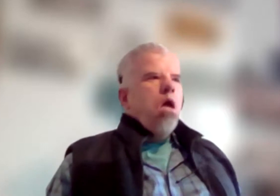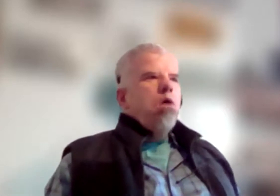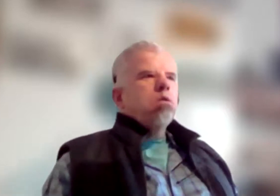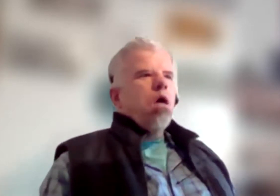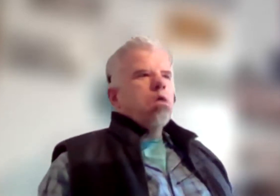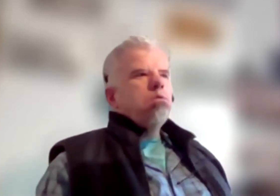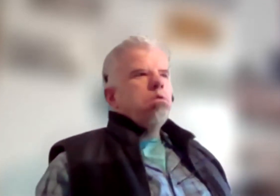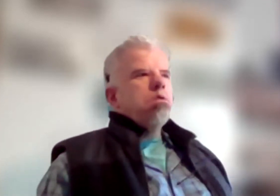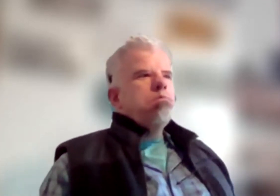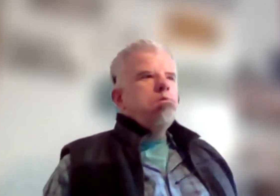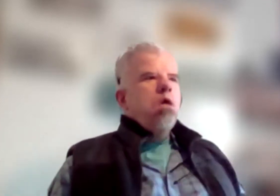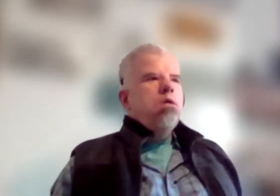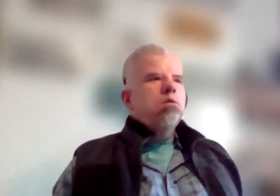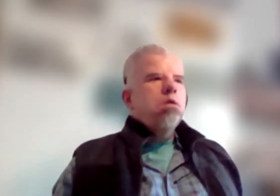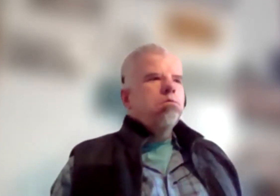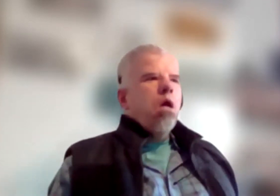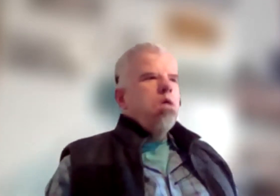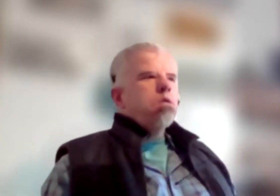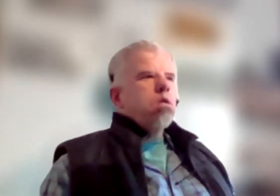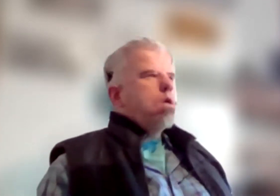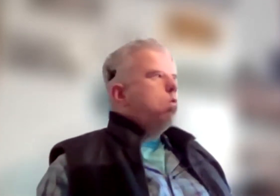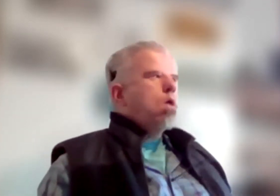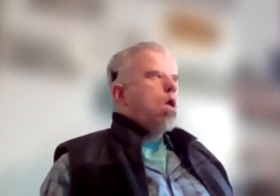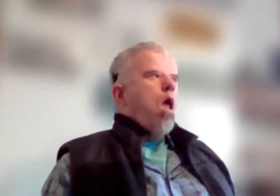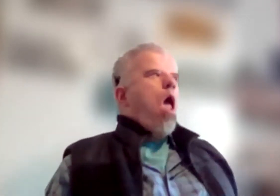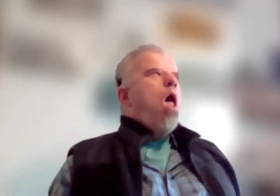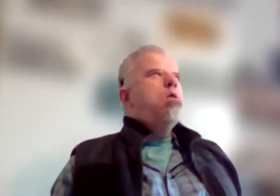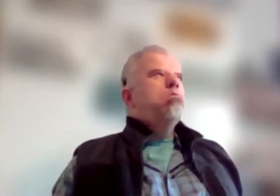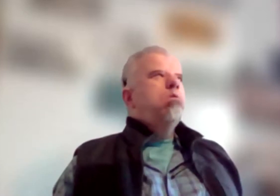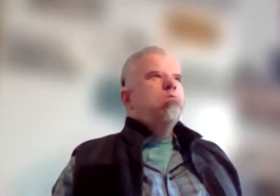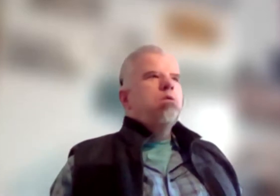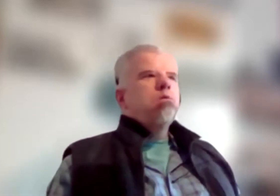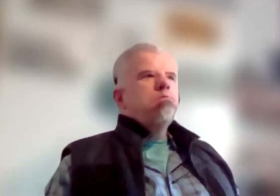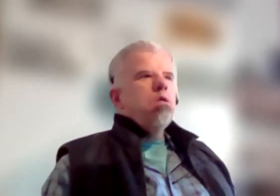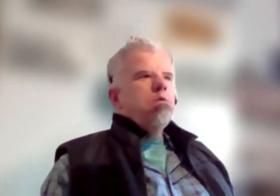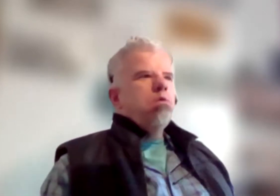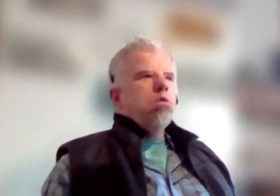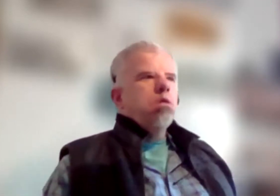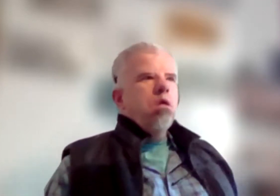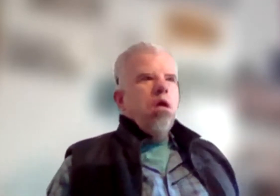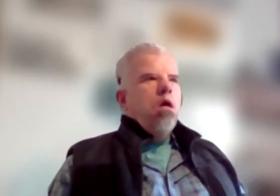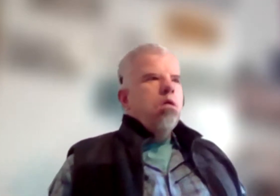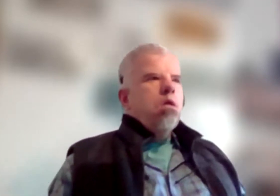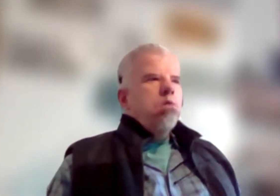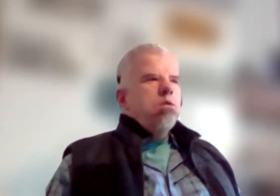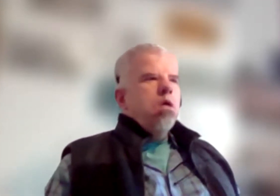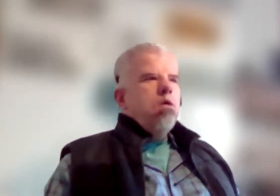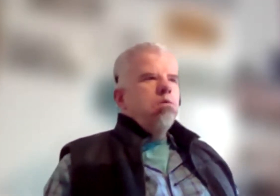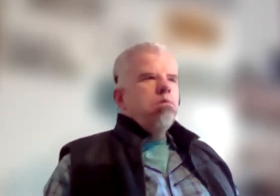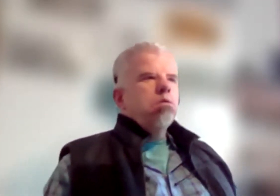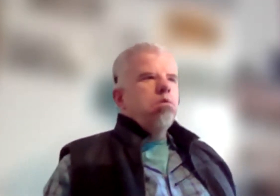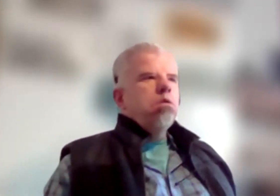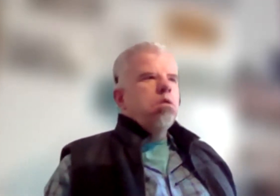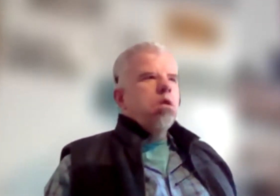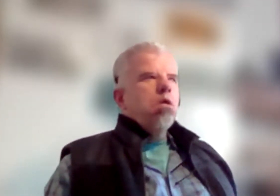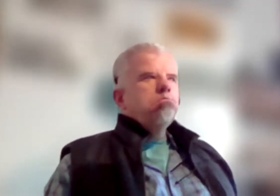everybody else. I don't want to be made a special case, and I don't think anyone with a disability wants charity.